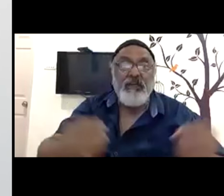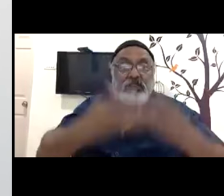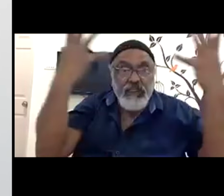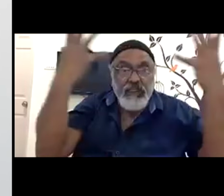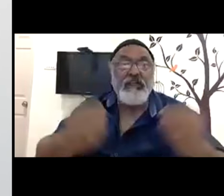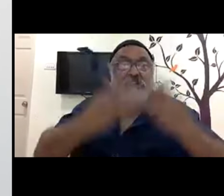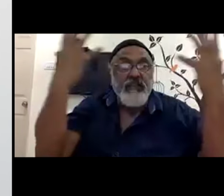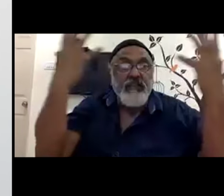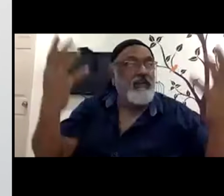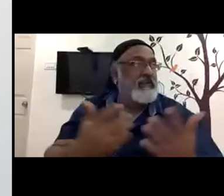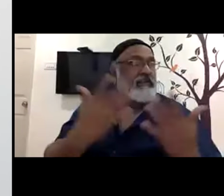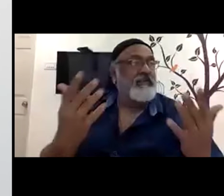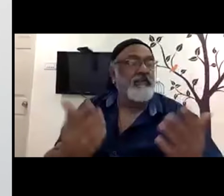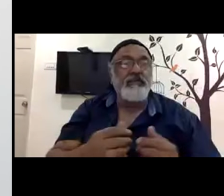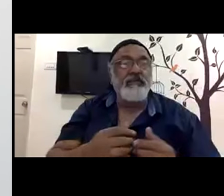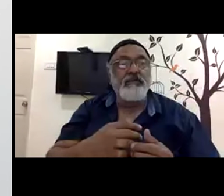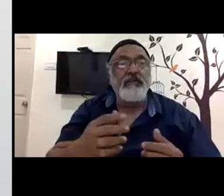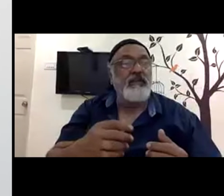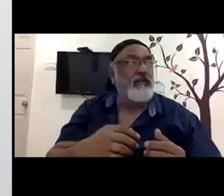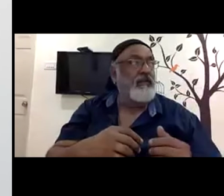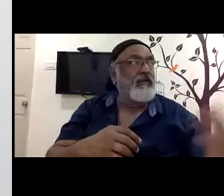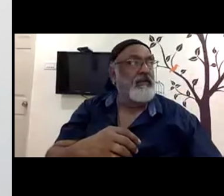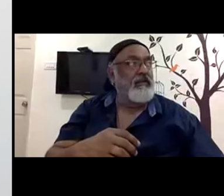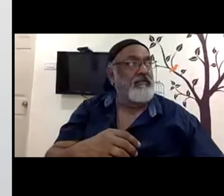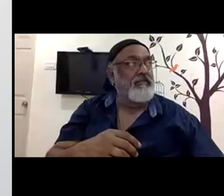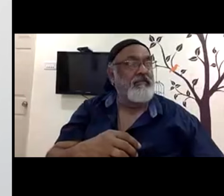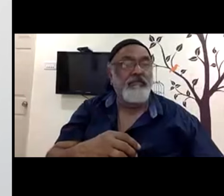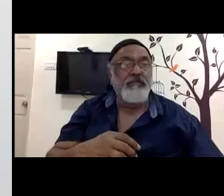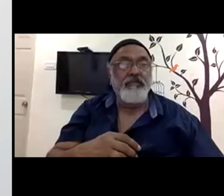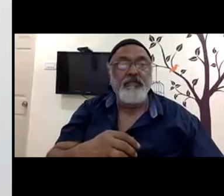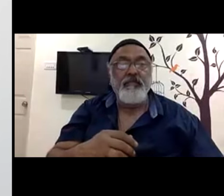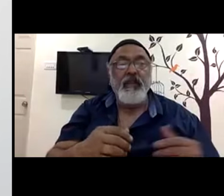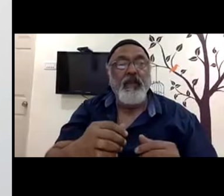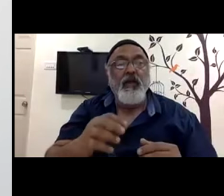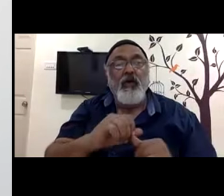for, verifying the already held knowledge that we have.